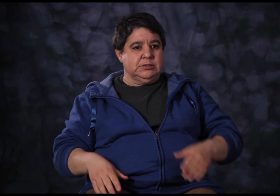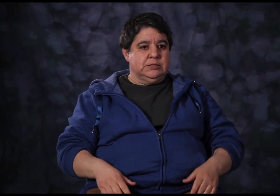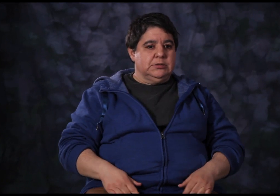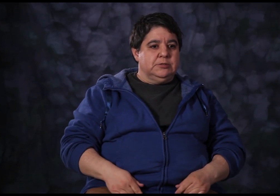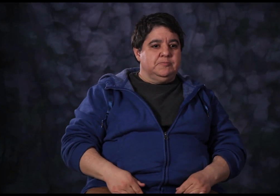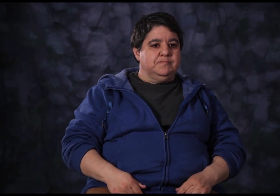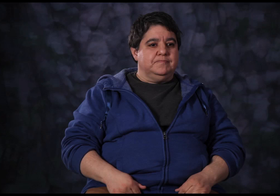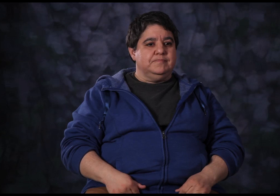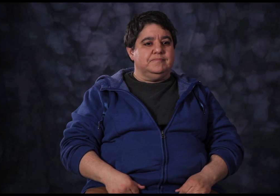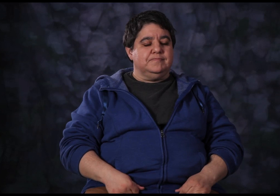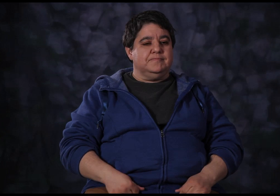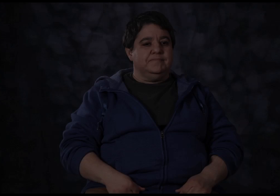gaps.